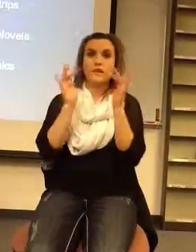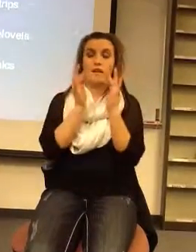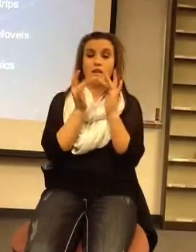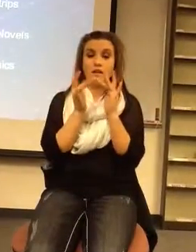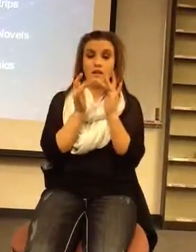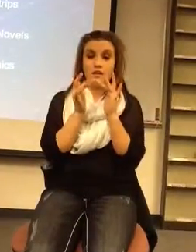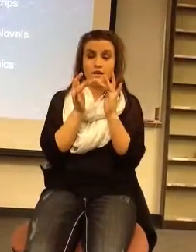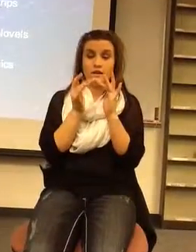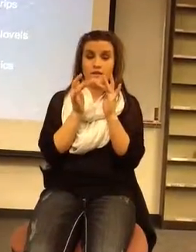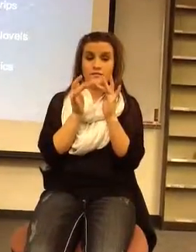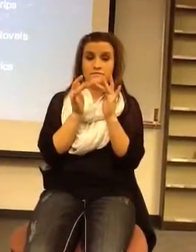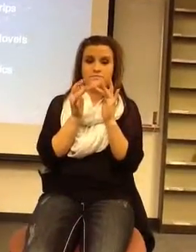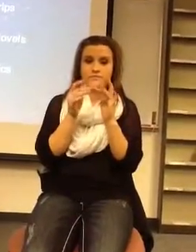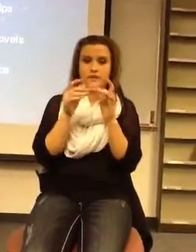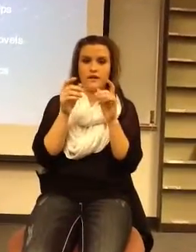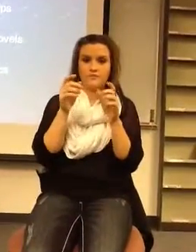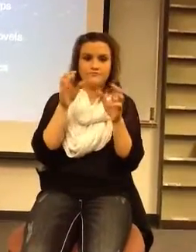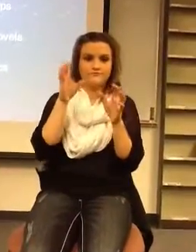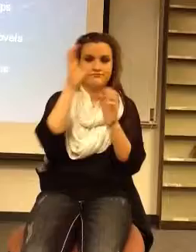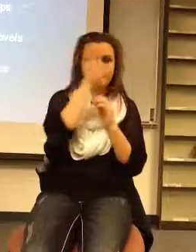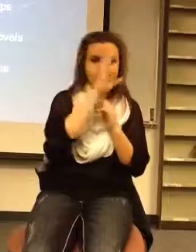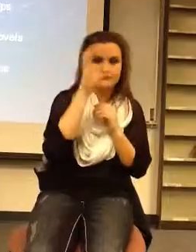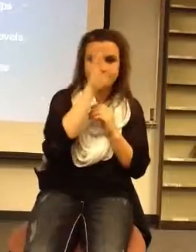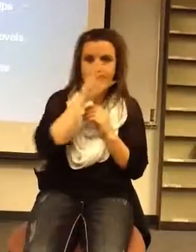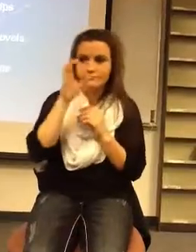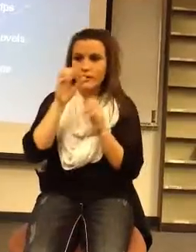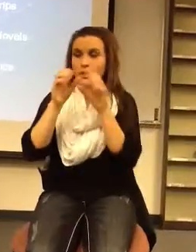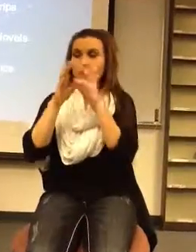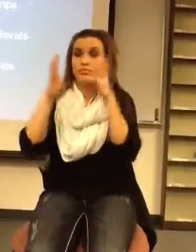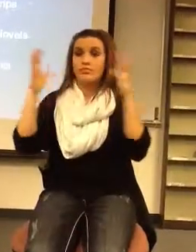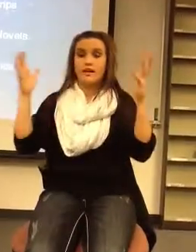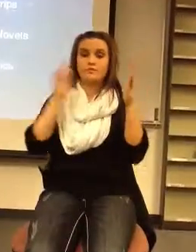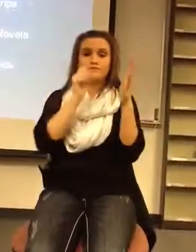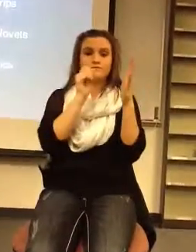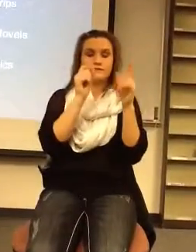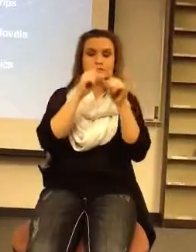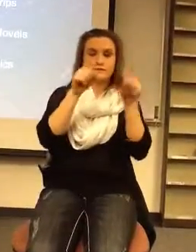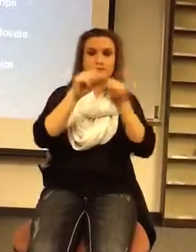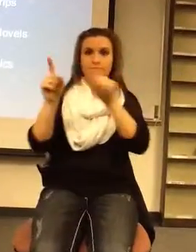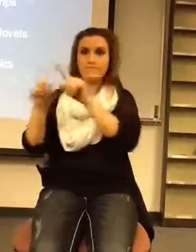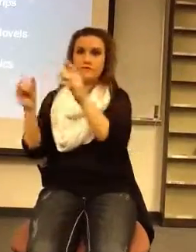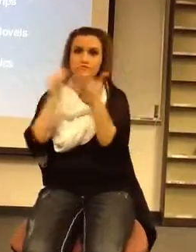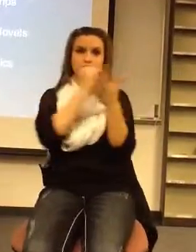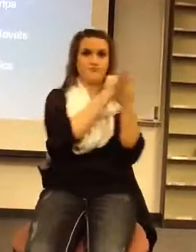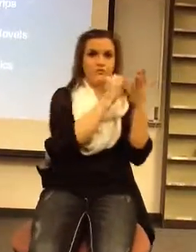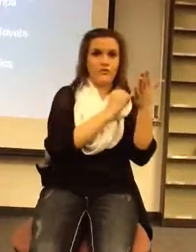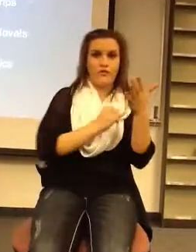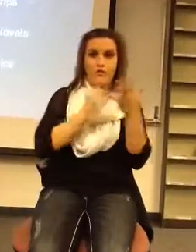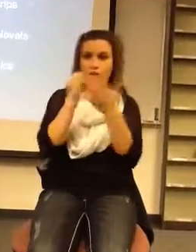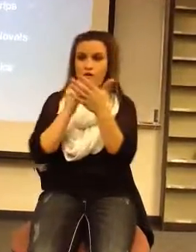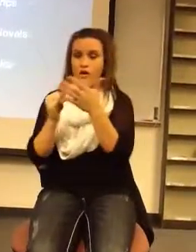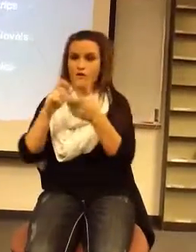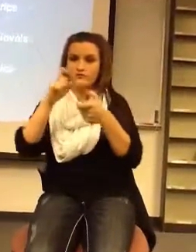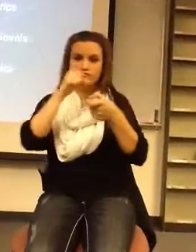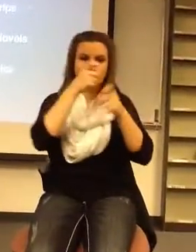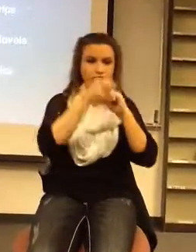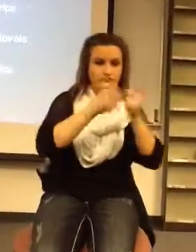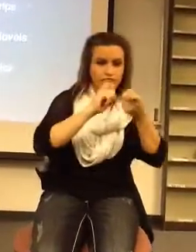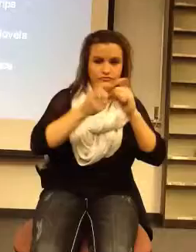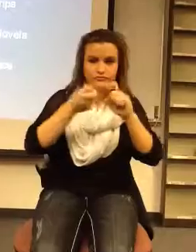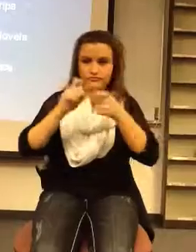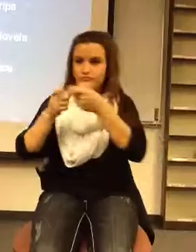mediums for the creation of the art, a lot of different ways to juxtapose the art and the text.